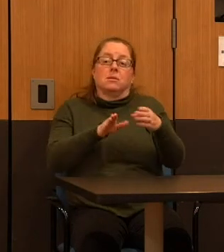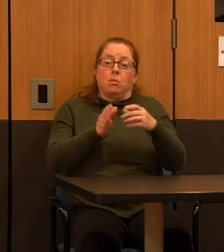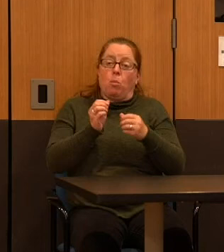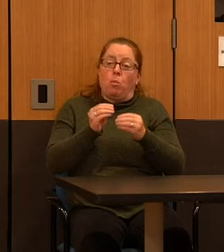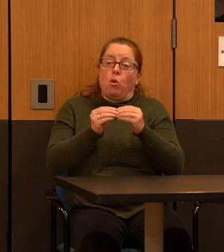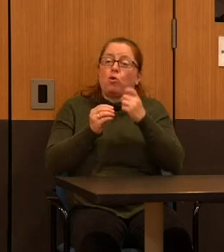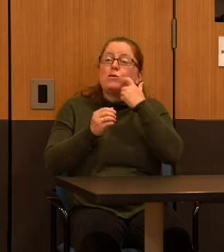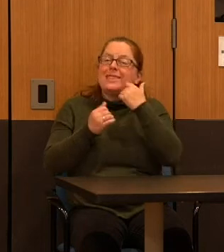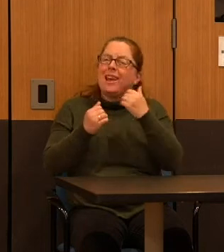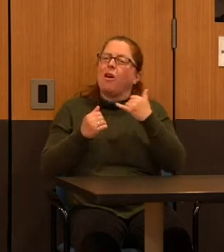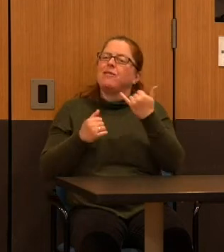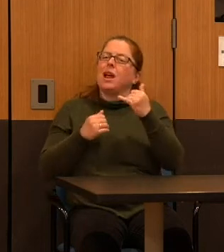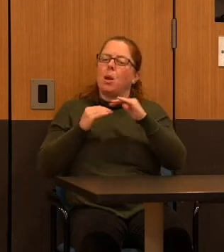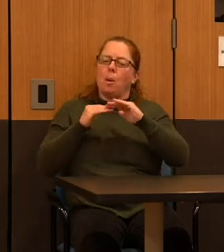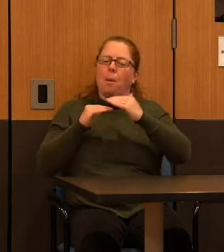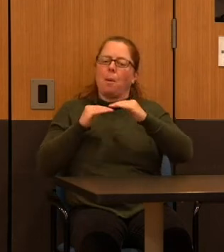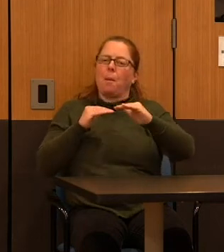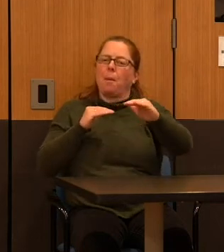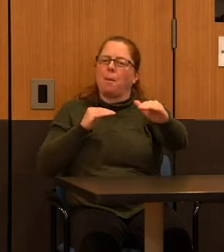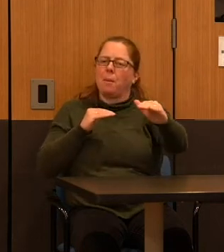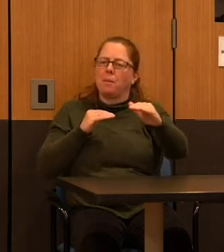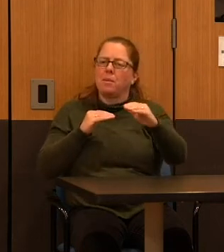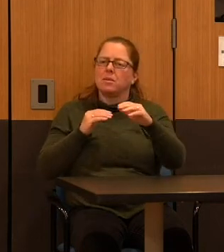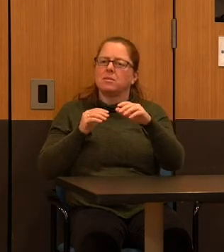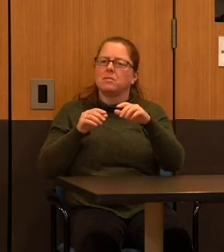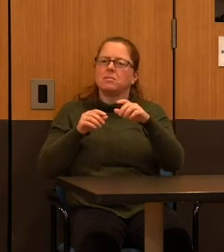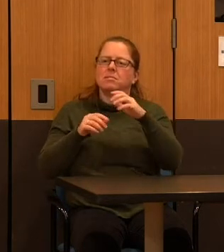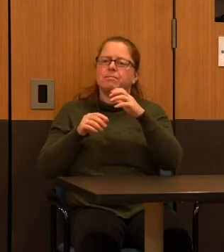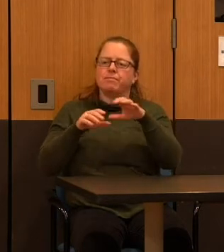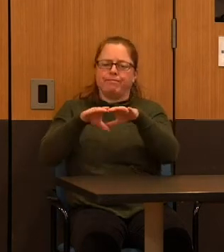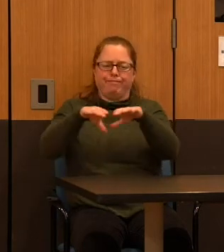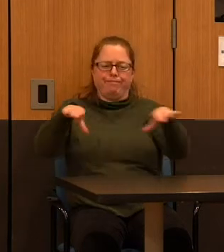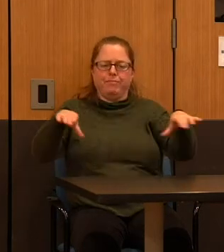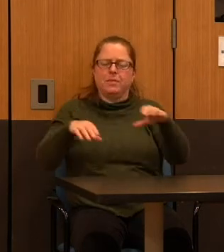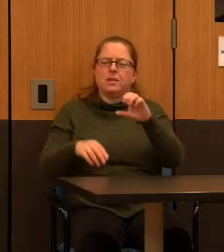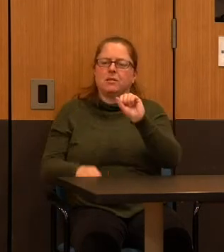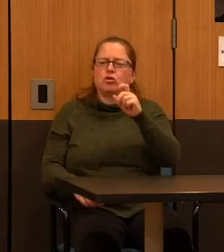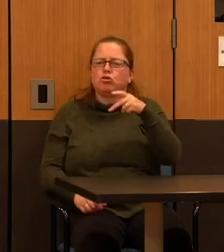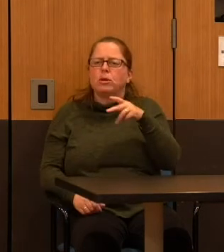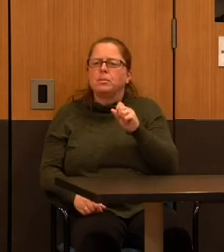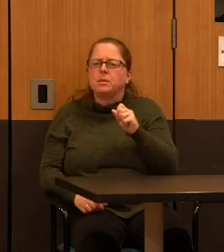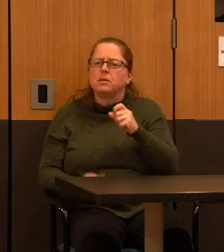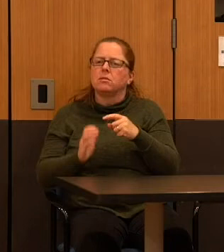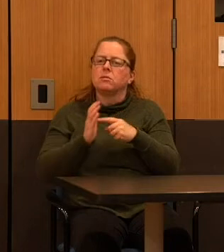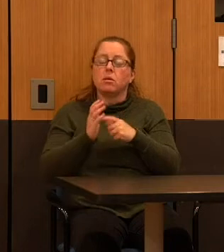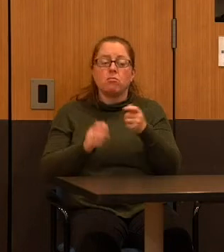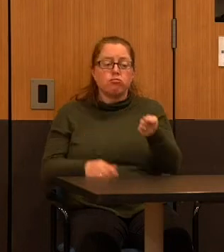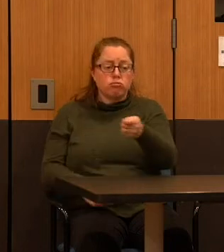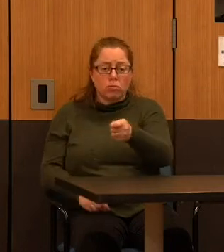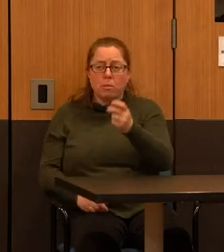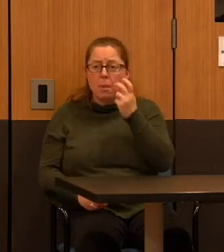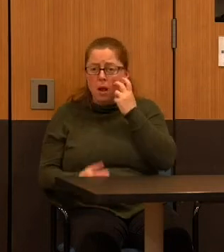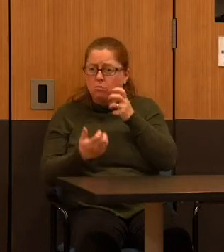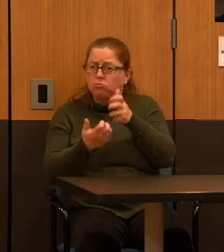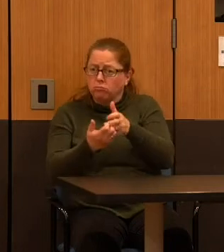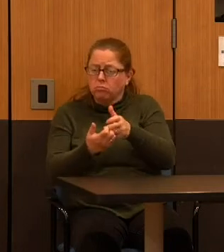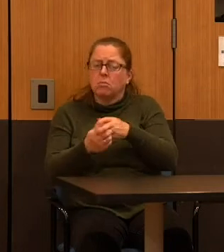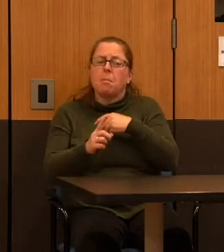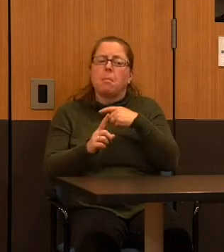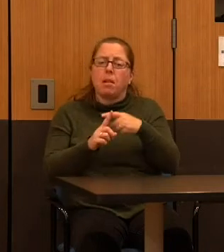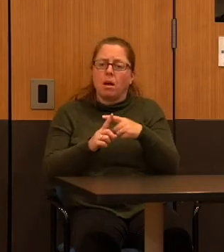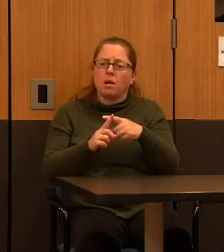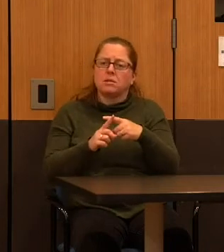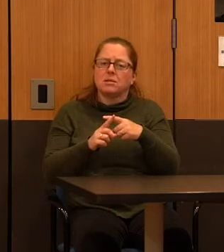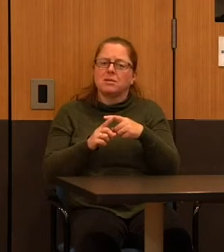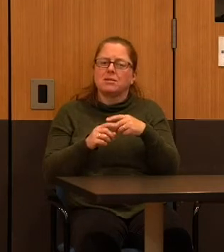know, bumpy yellow strips, which fully address the issue of access but for blind folks, but often actually introduce